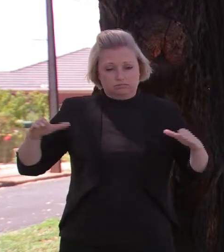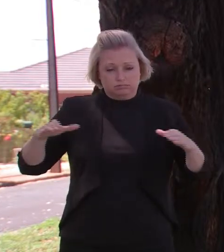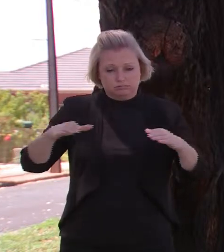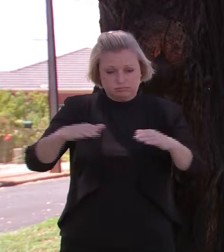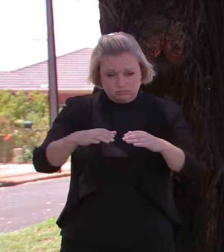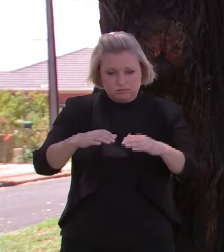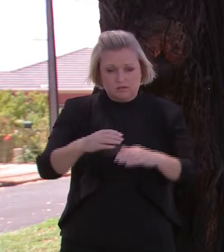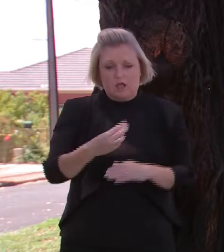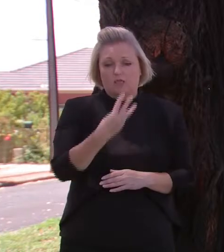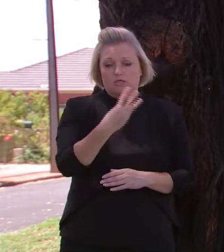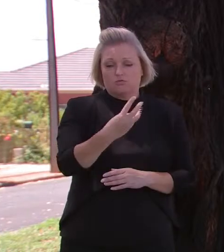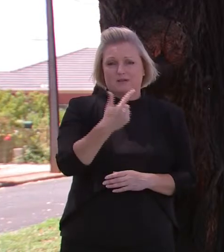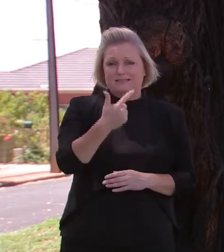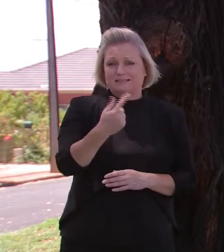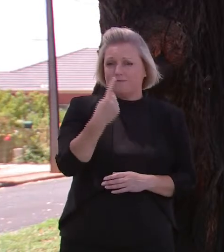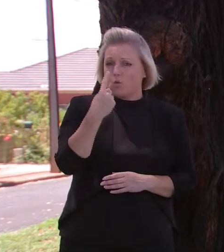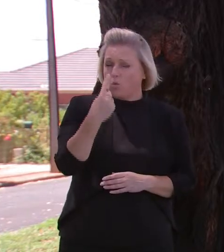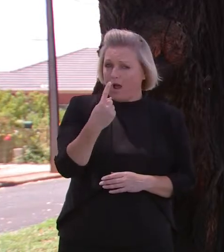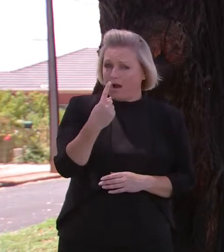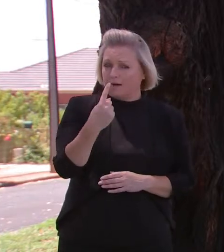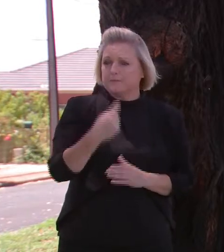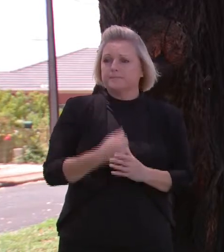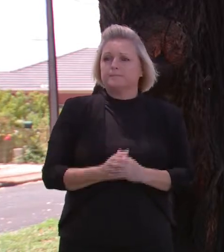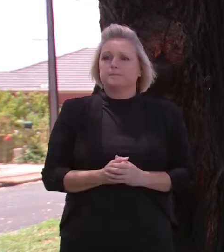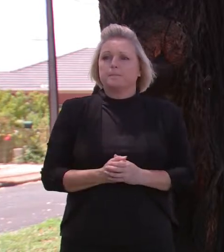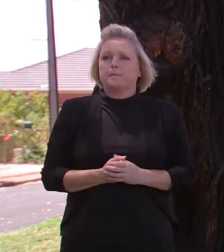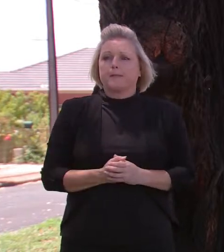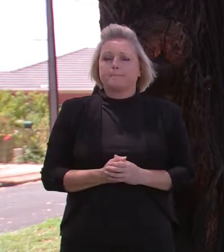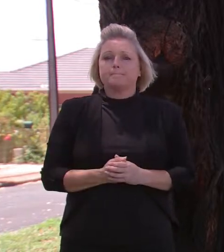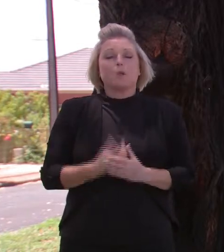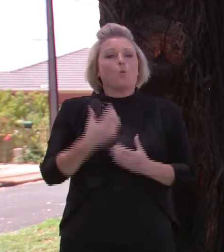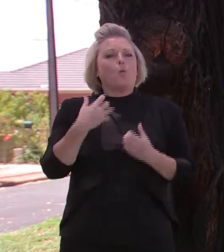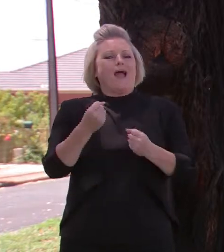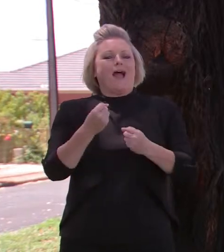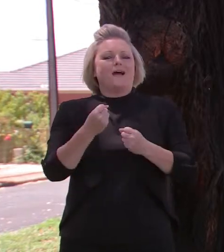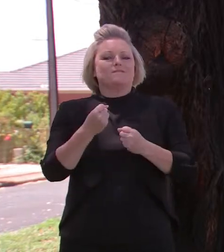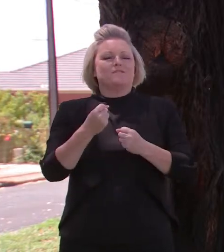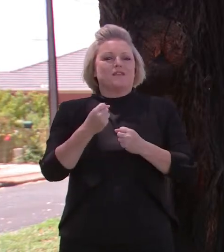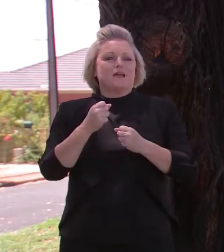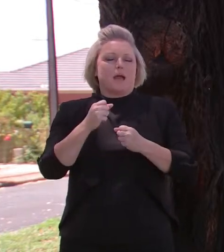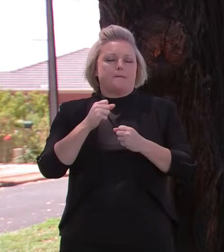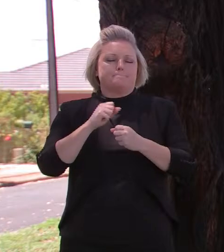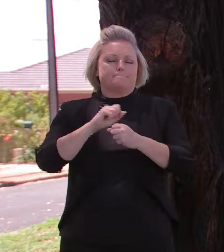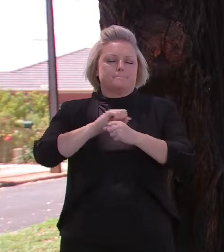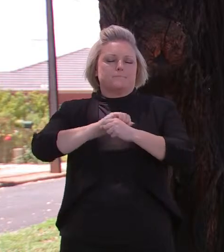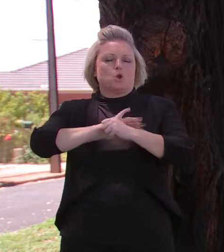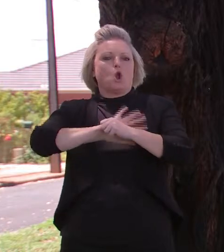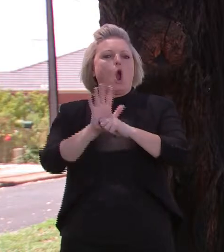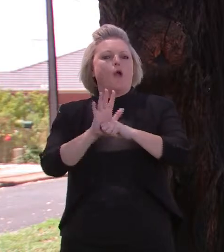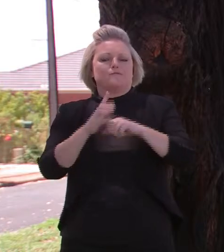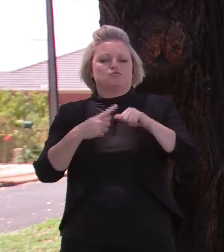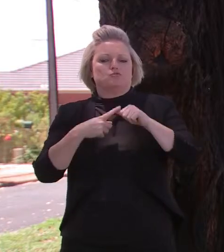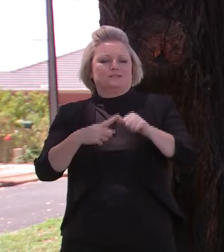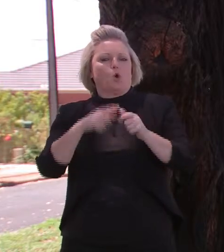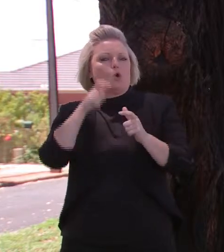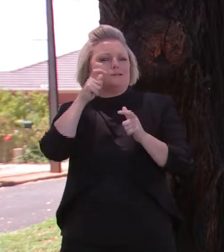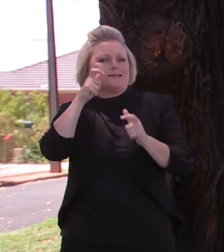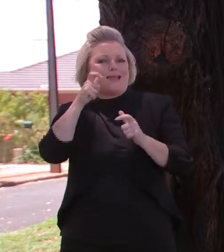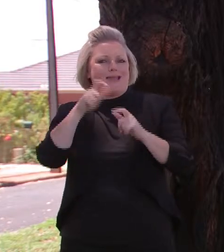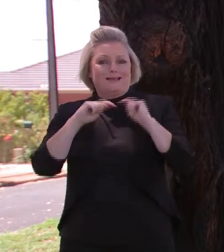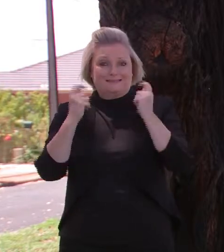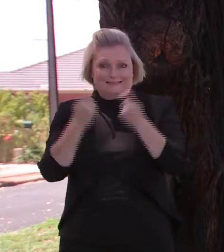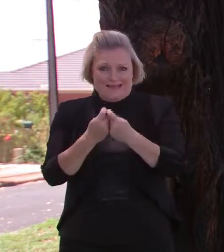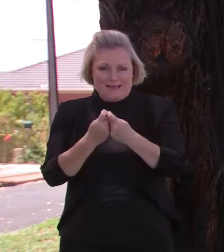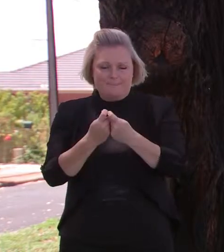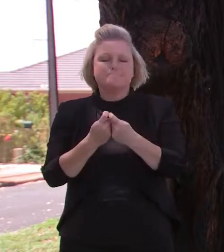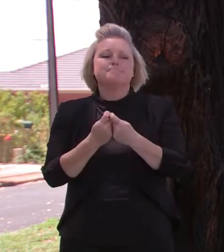371. Now, don't forget, we still need to run the COVID response care team, the cricket team, and so a lot of those 371 are actually working, but they're